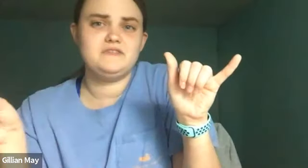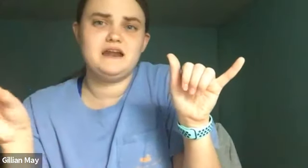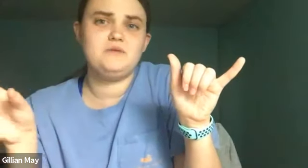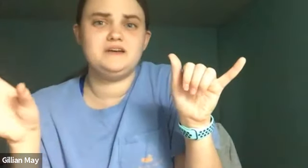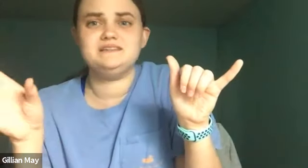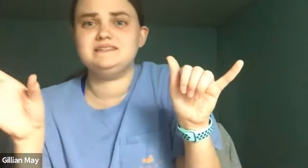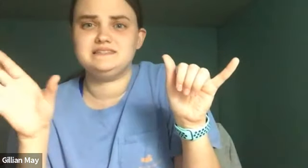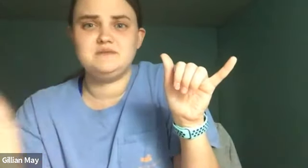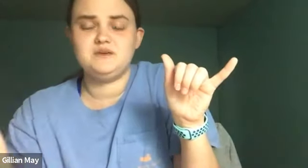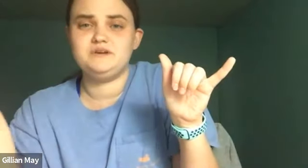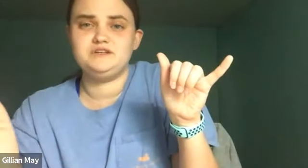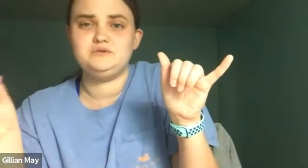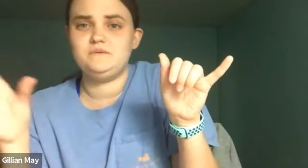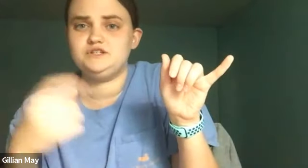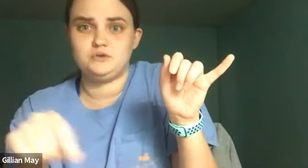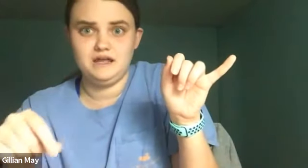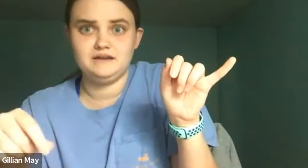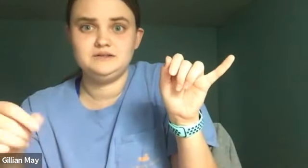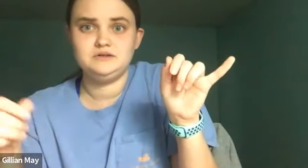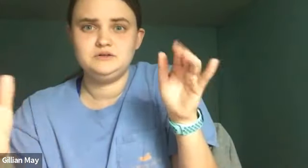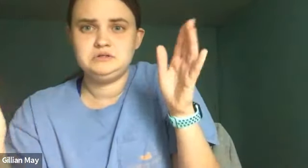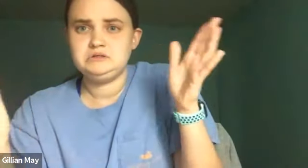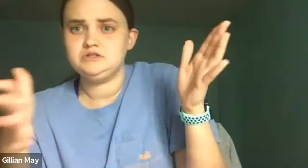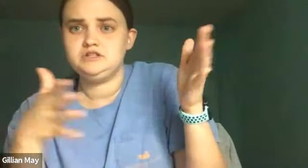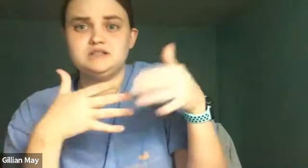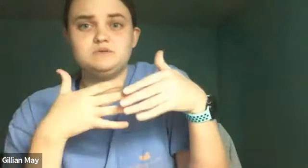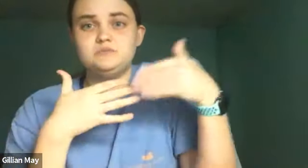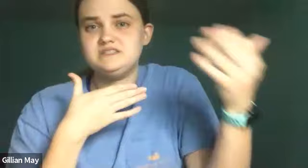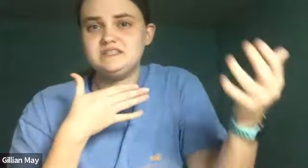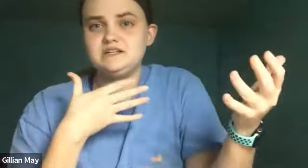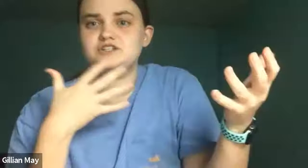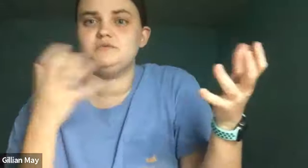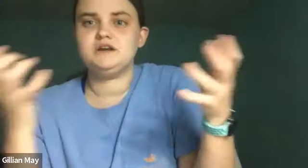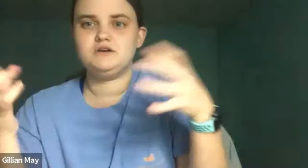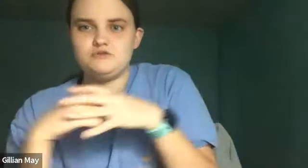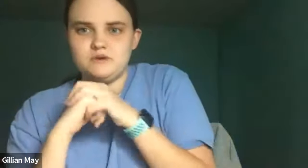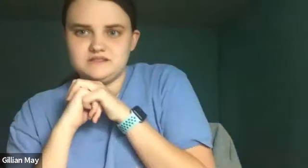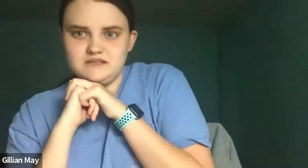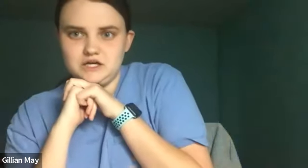that out because it's the same thing we do when we shorthand. Do you guys want to proceed, or do you want to go through the months of the year?